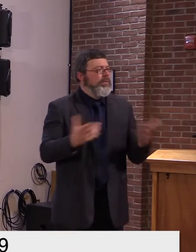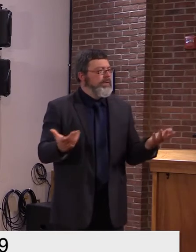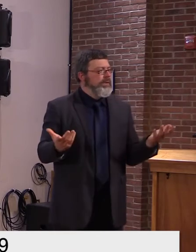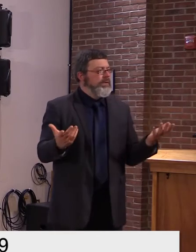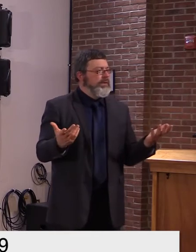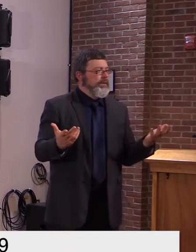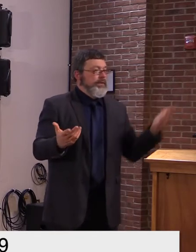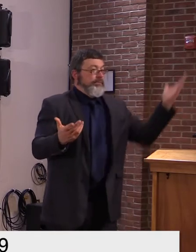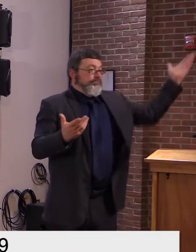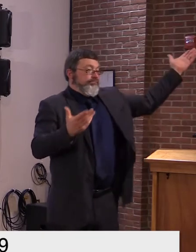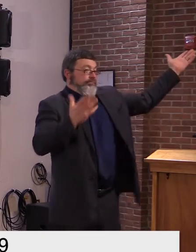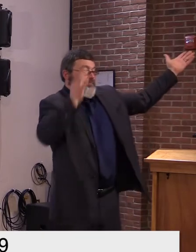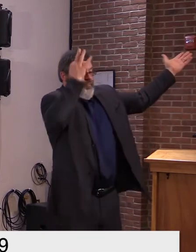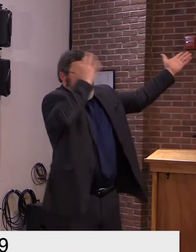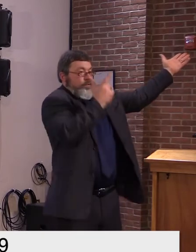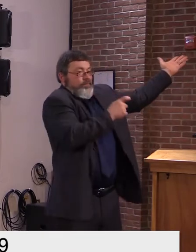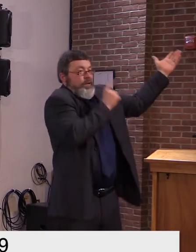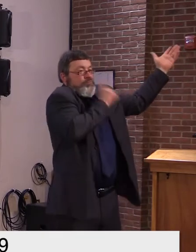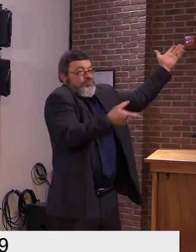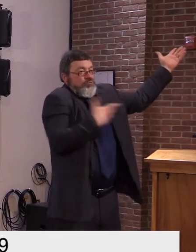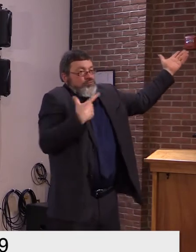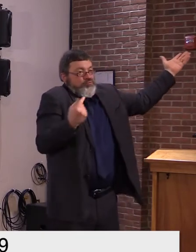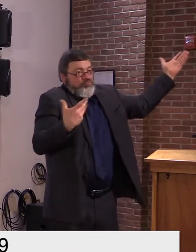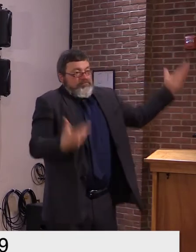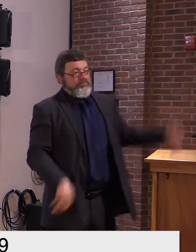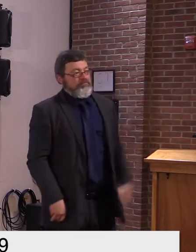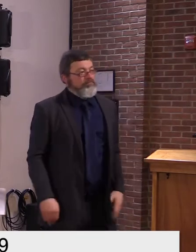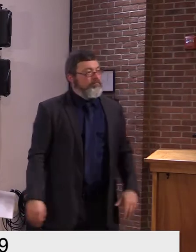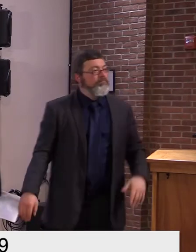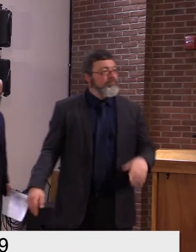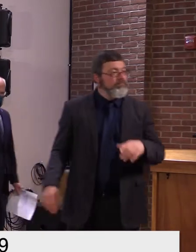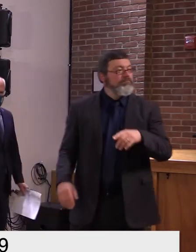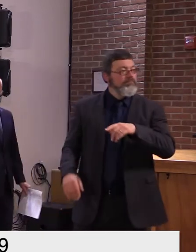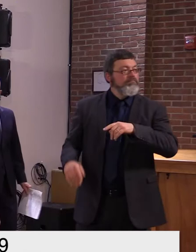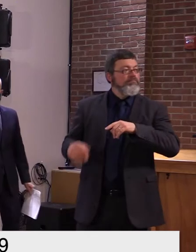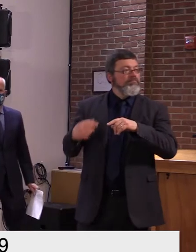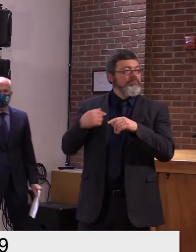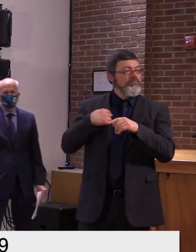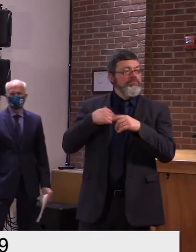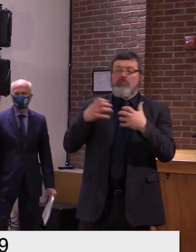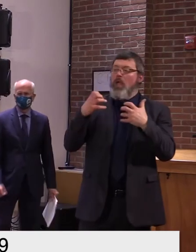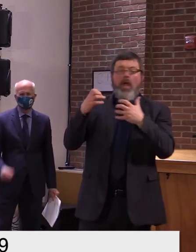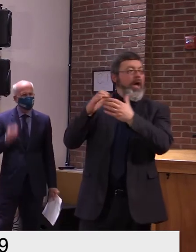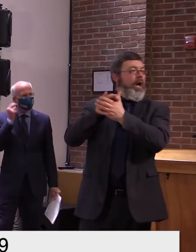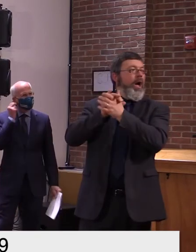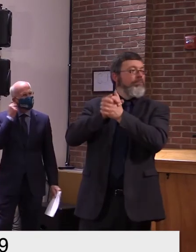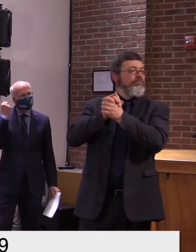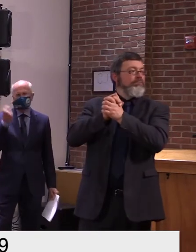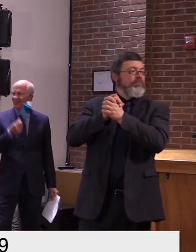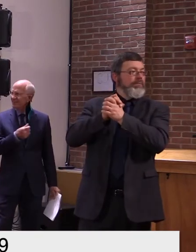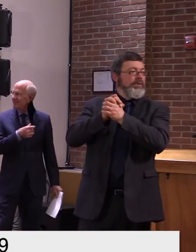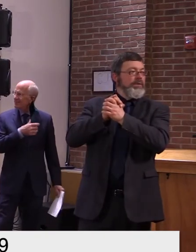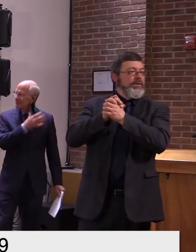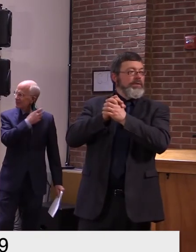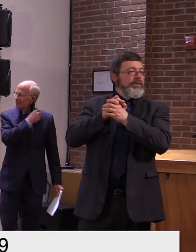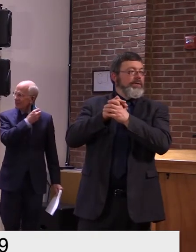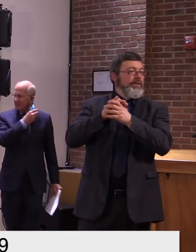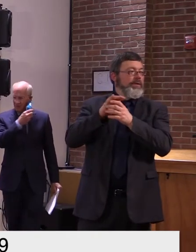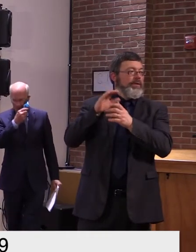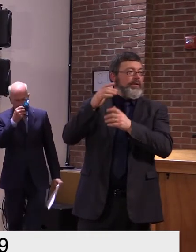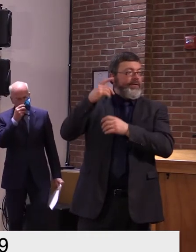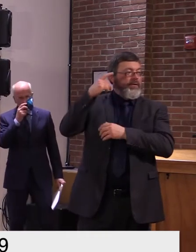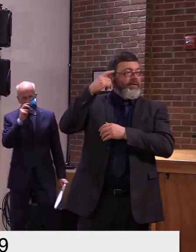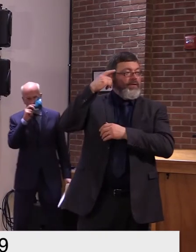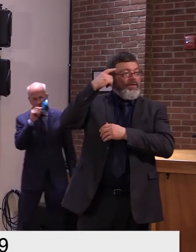I'd like to offer my congratulations and condolences to the new speaker. And also